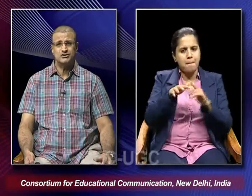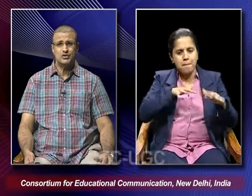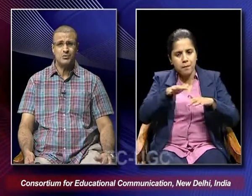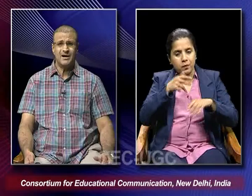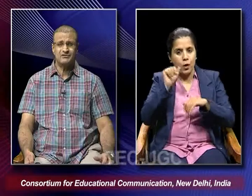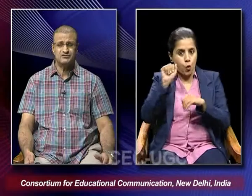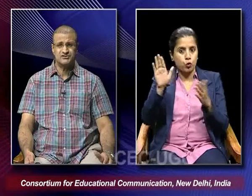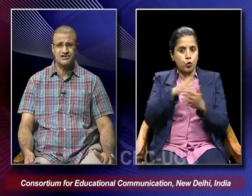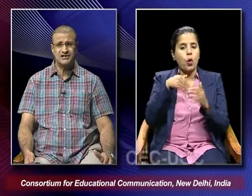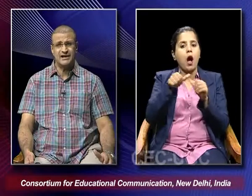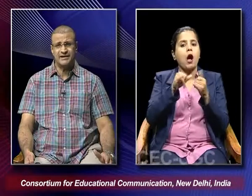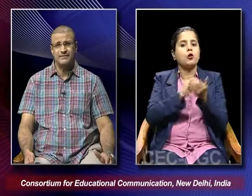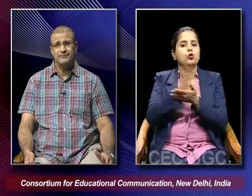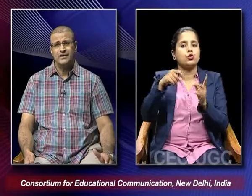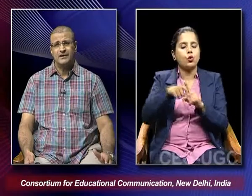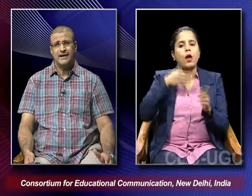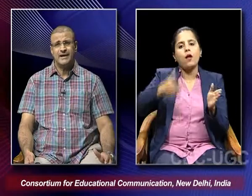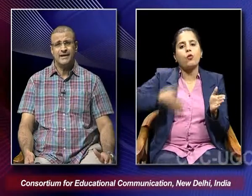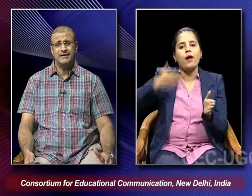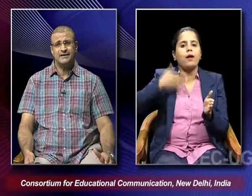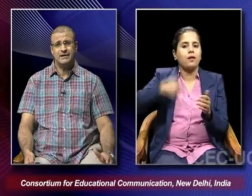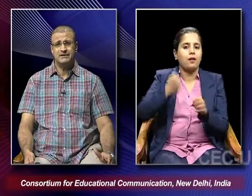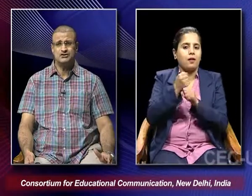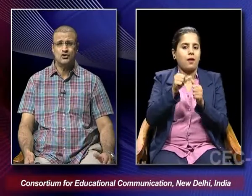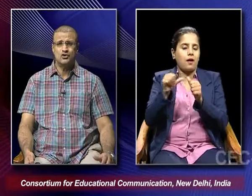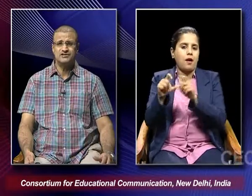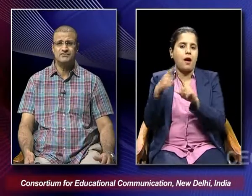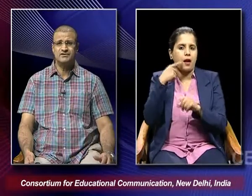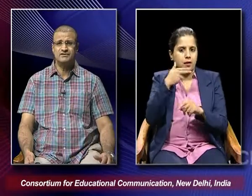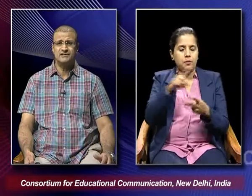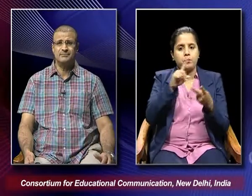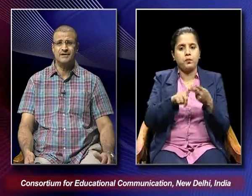by Ashok Kumar, which was Rail Gadi. And another song called